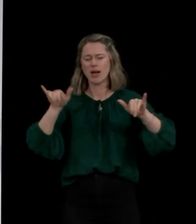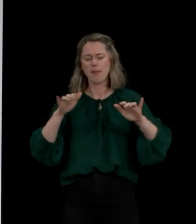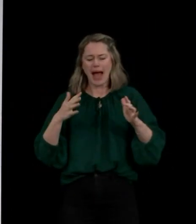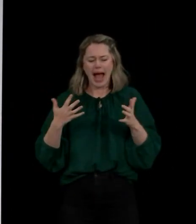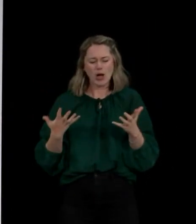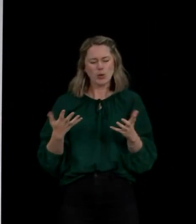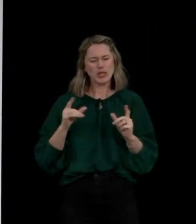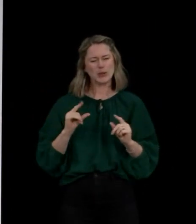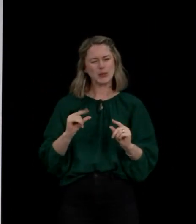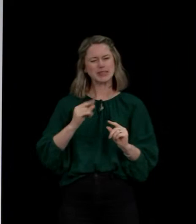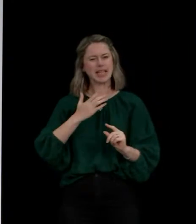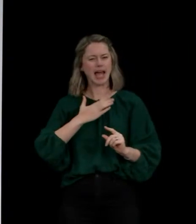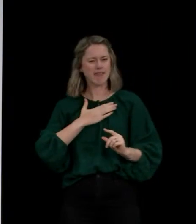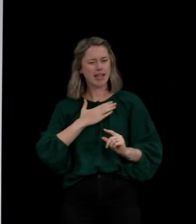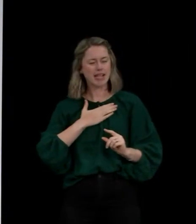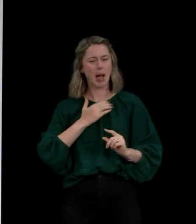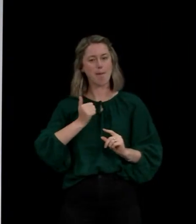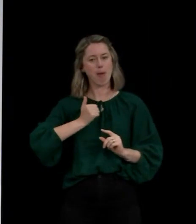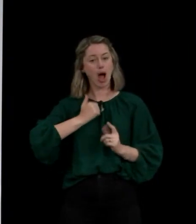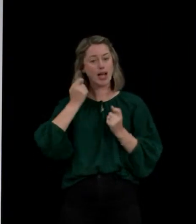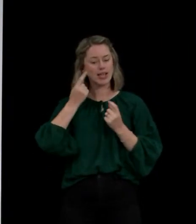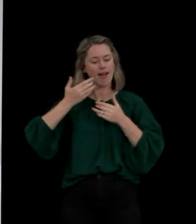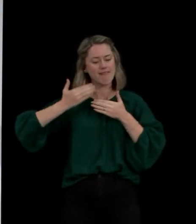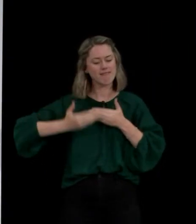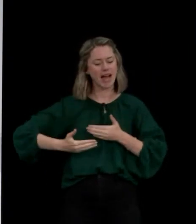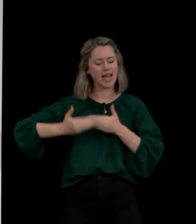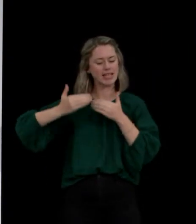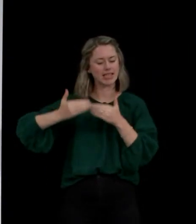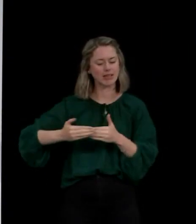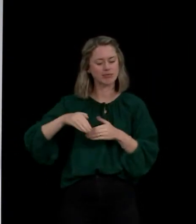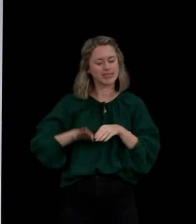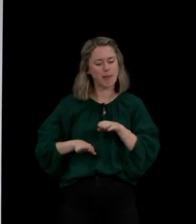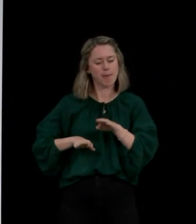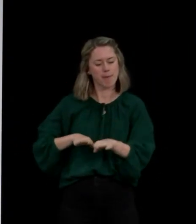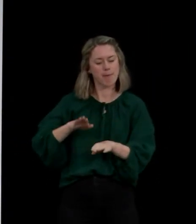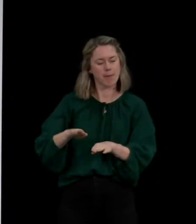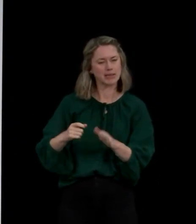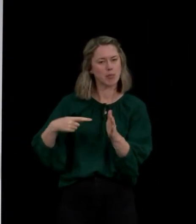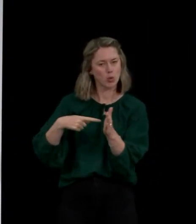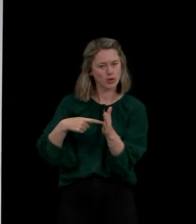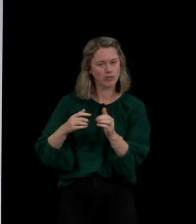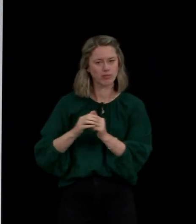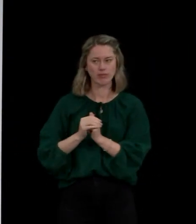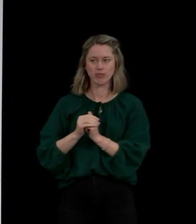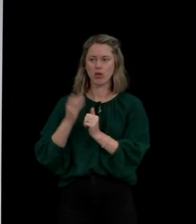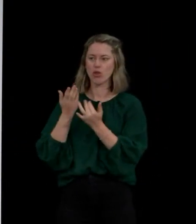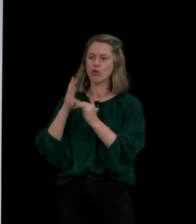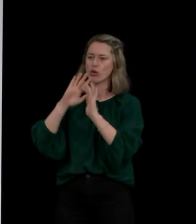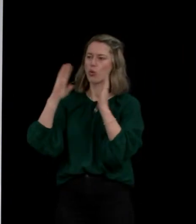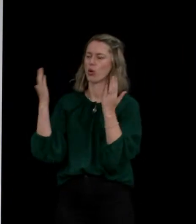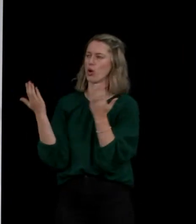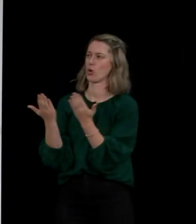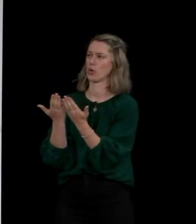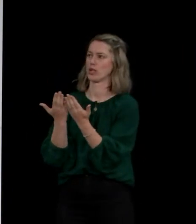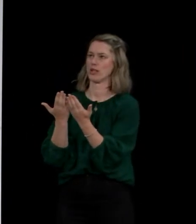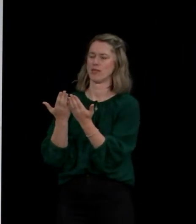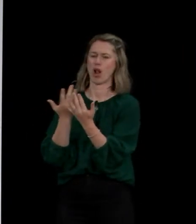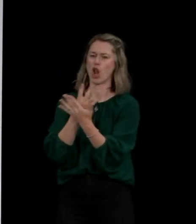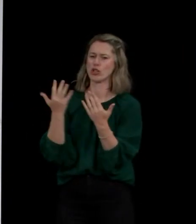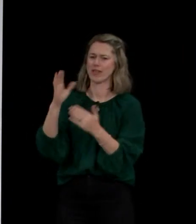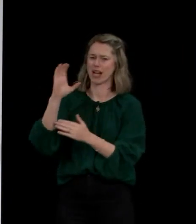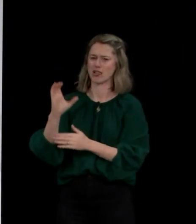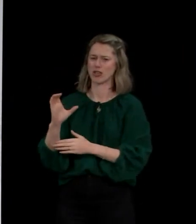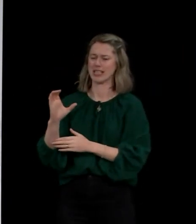And my view is that, phasing is key here. Very few countries around the world have pulled away their border